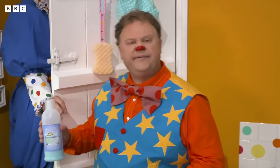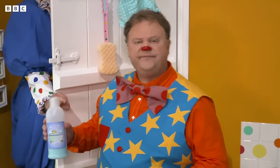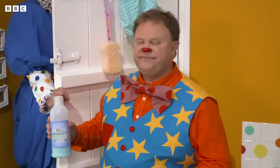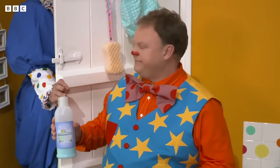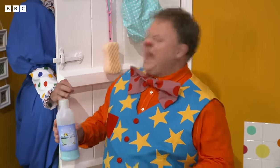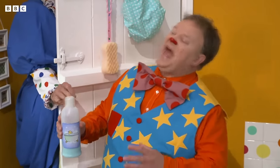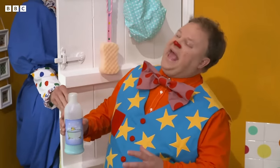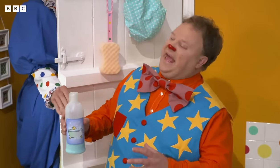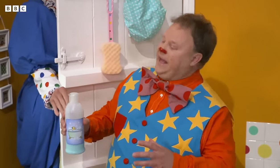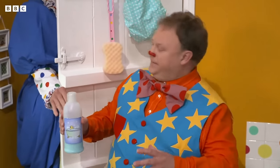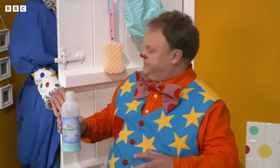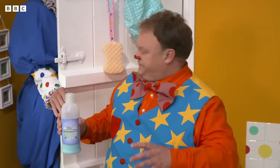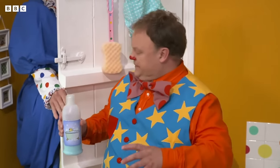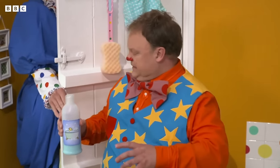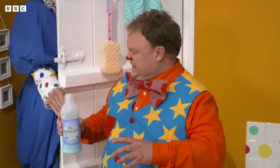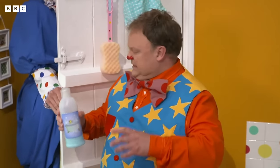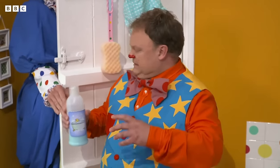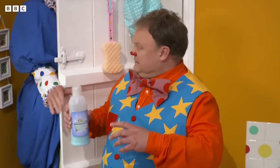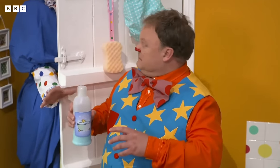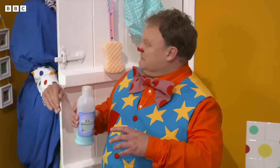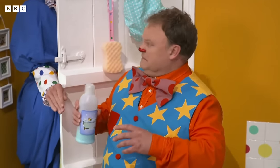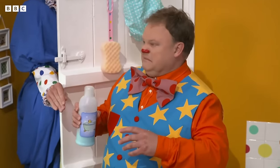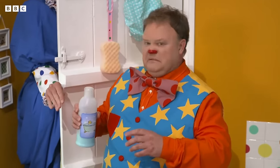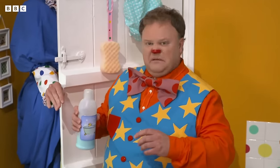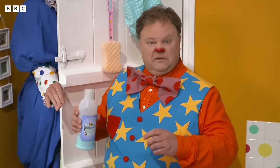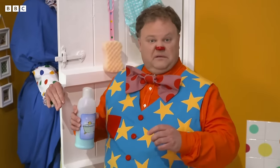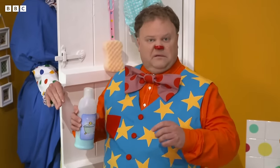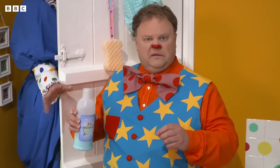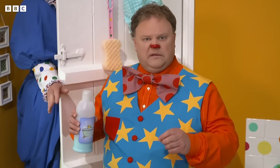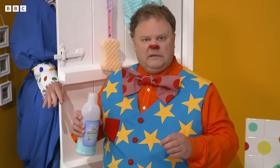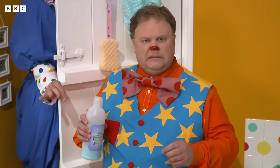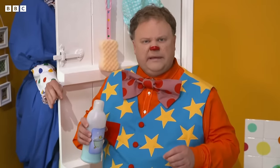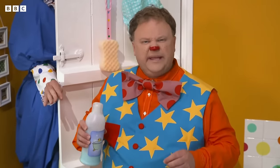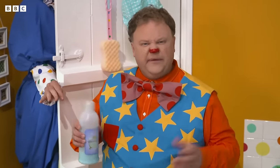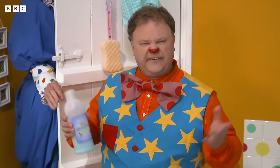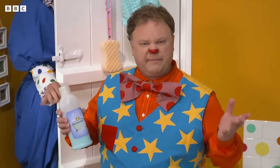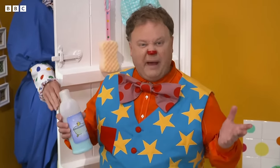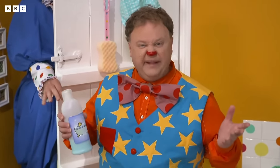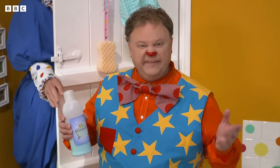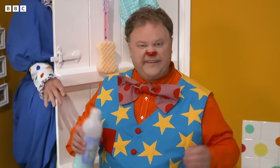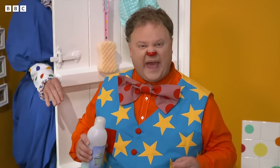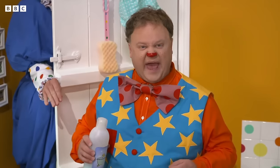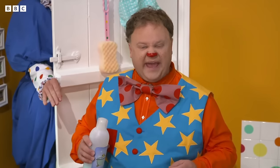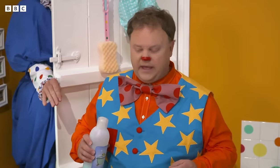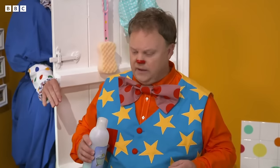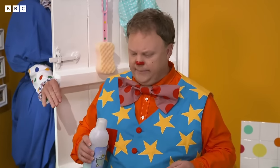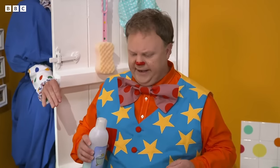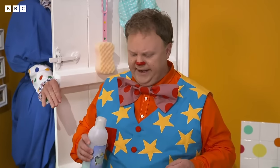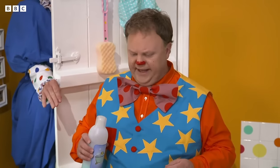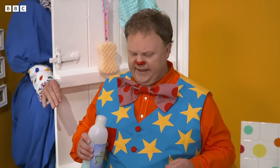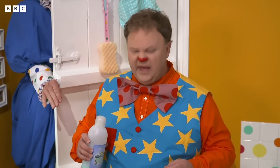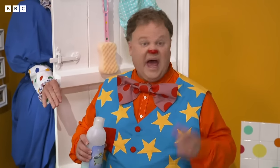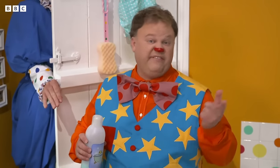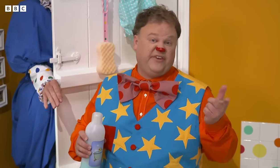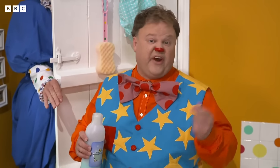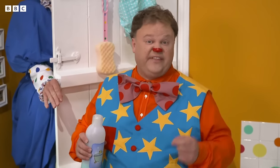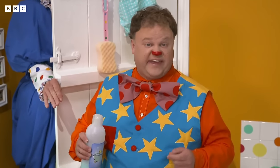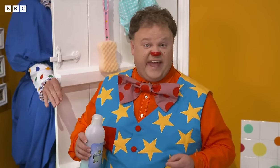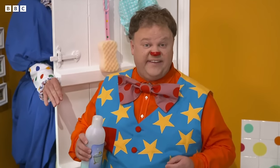Tumble. Hey! I'm looking for my sponge cake. Have you seen it? Your sponge cake? Well, have you tried the